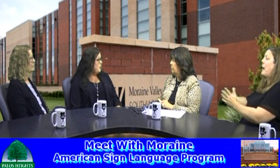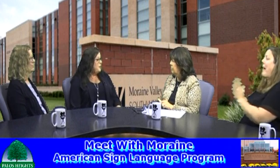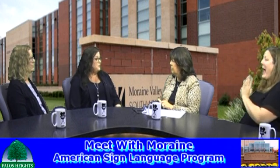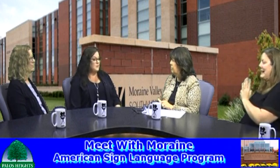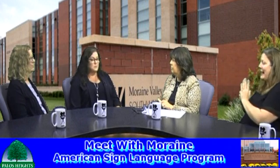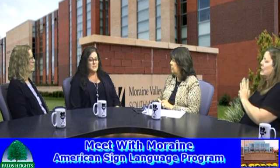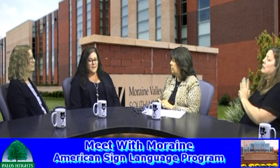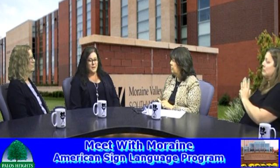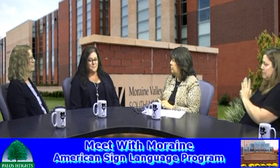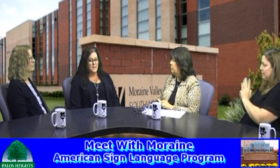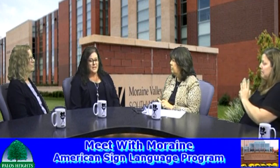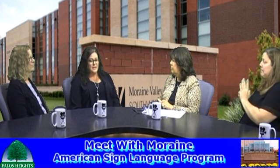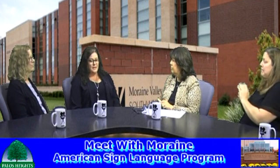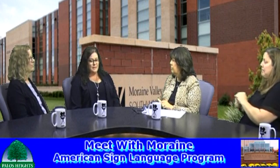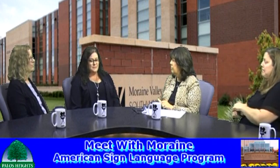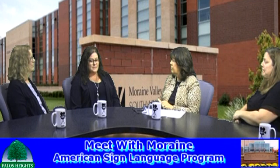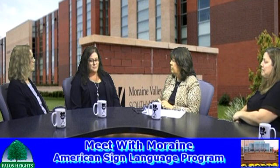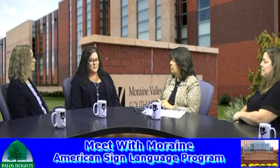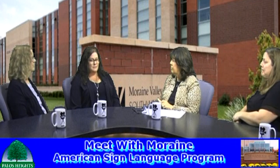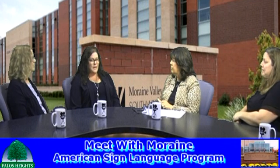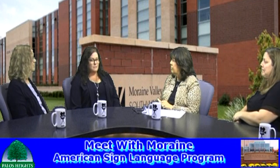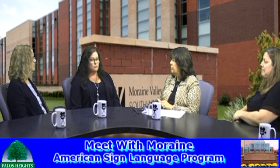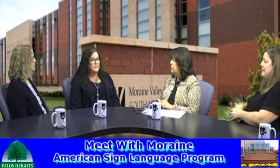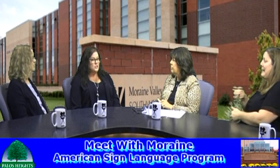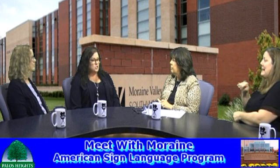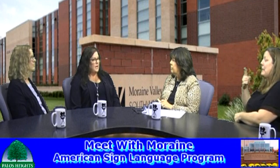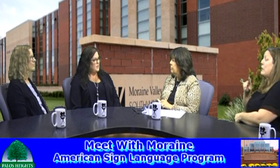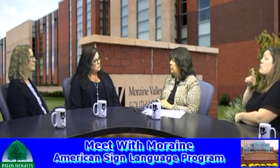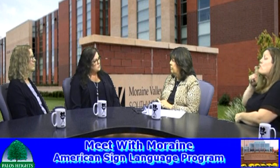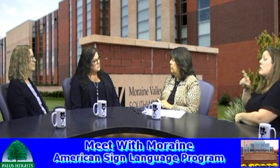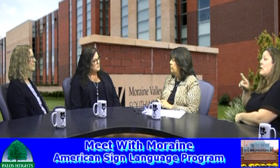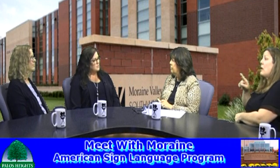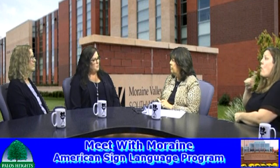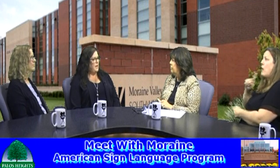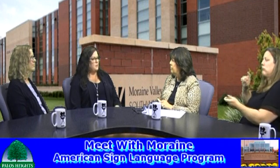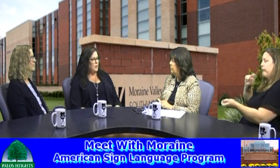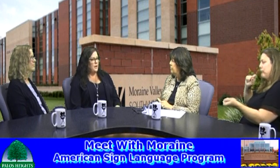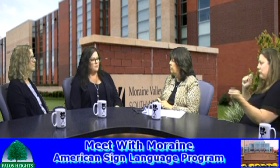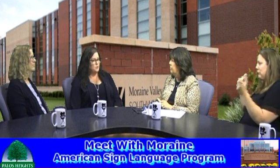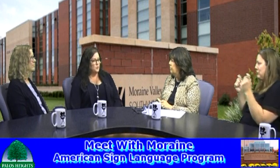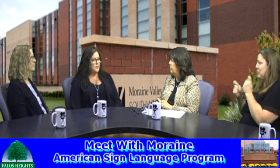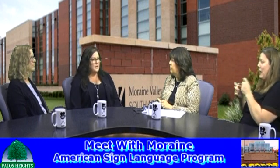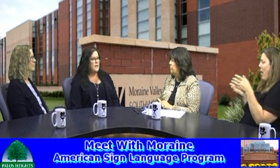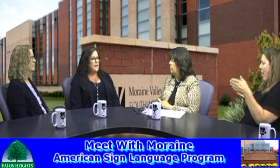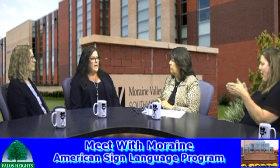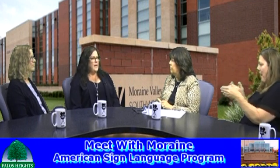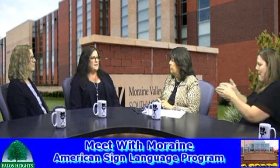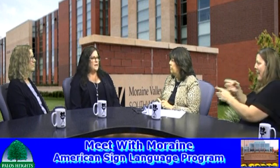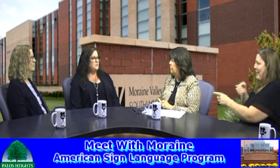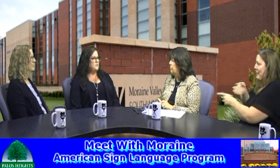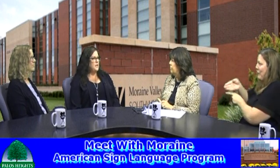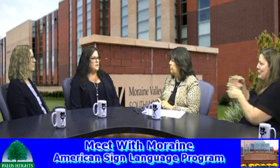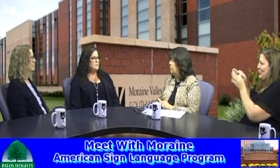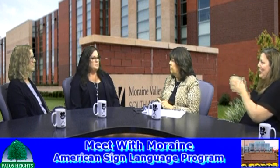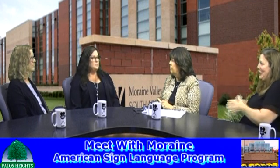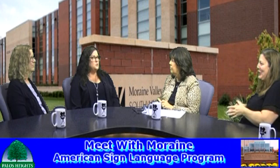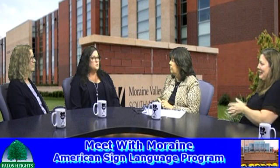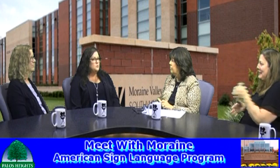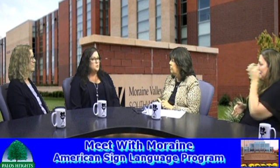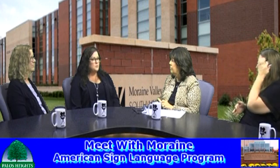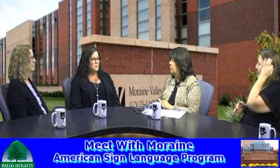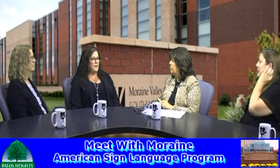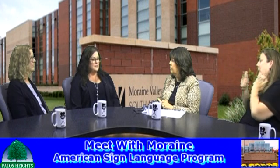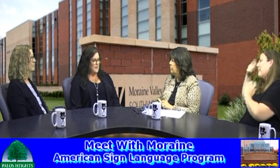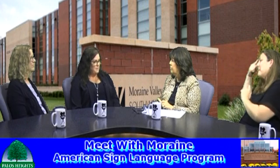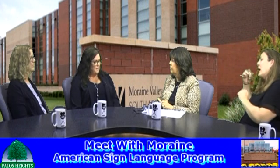mandated, required. It was something that really changed the pathway of interpreting. And I think